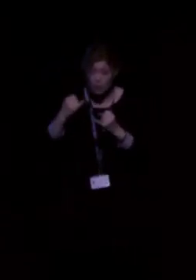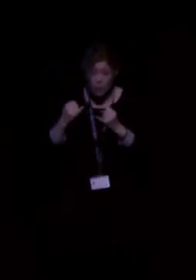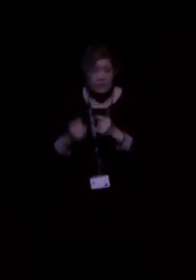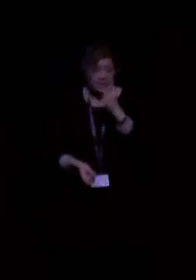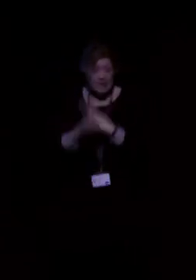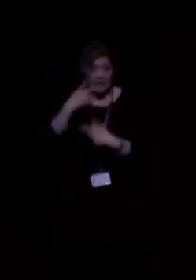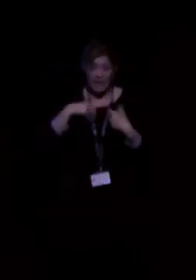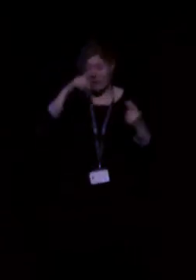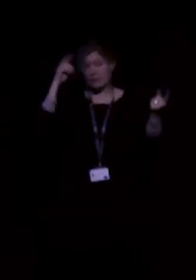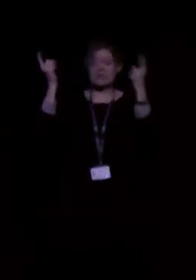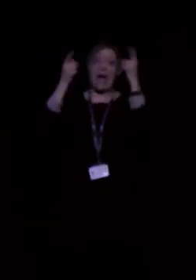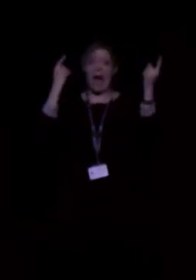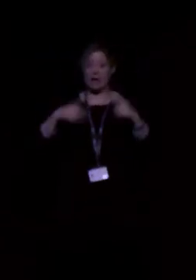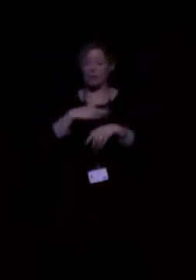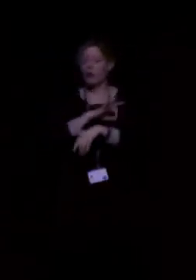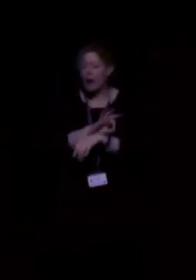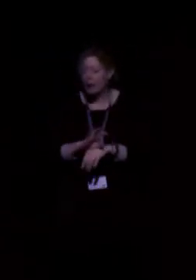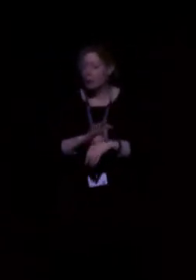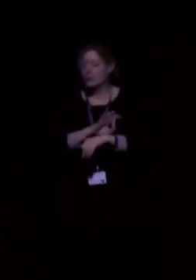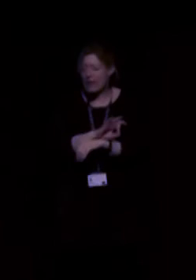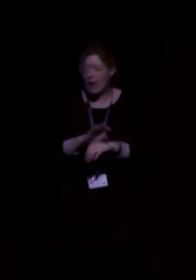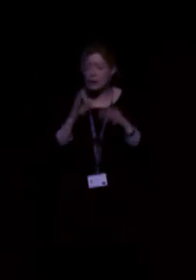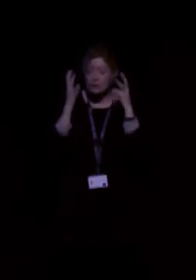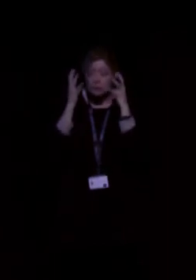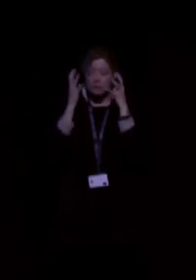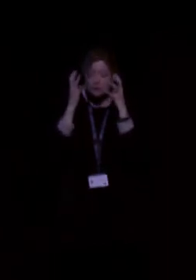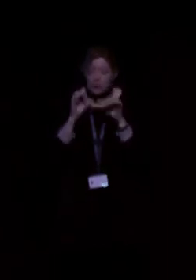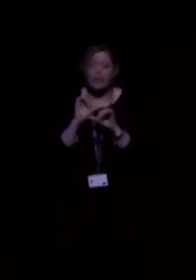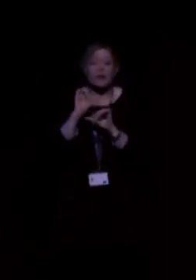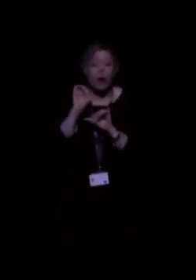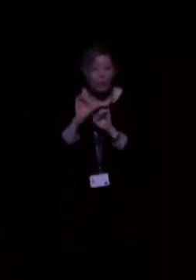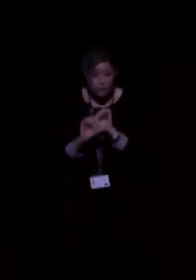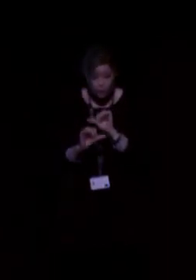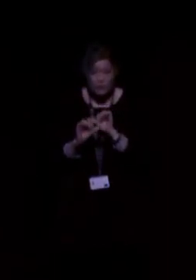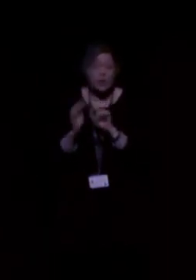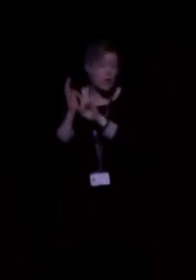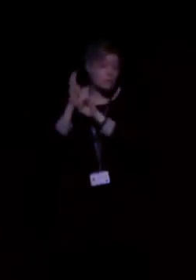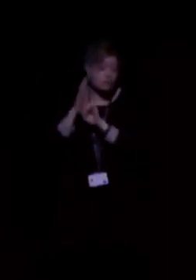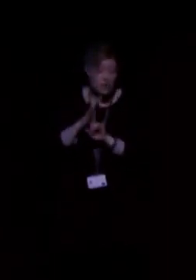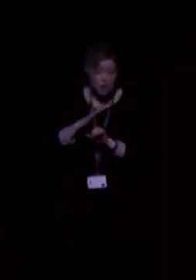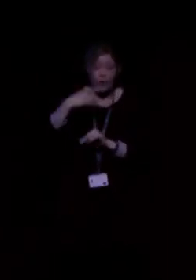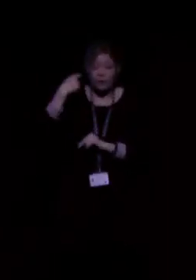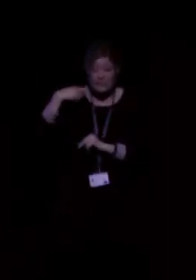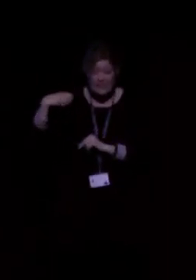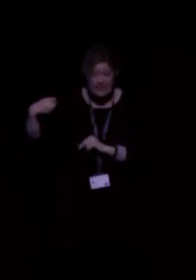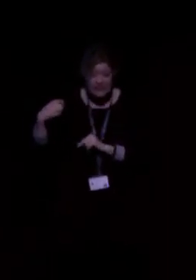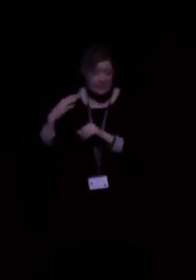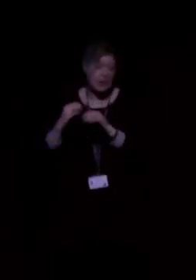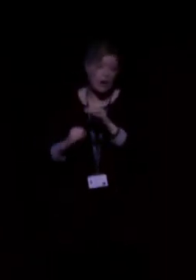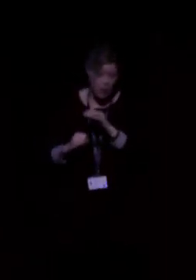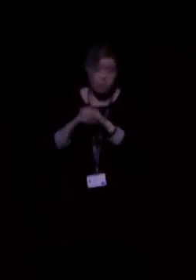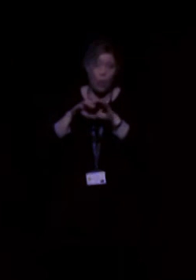attack that goes on for hours, and after the attack, the pressure, the tinnitus, and the feeling of